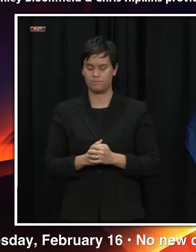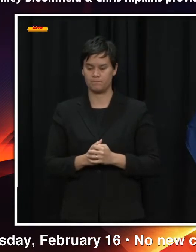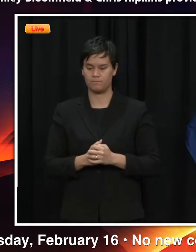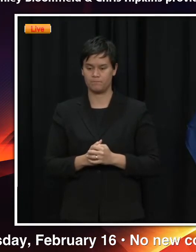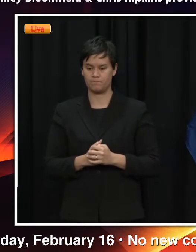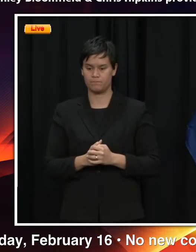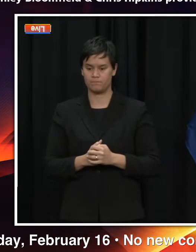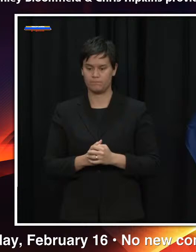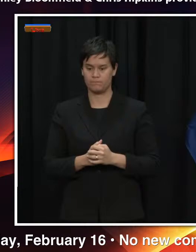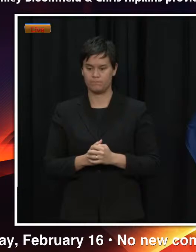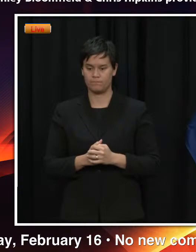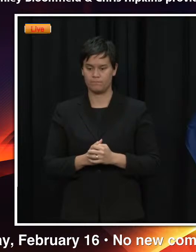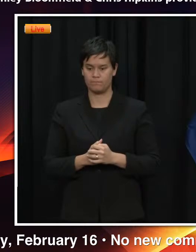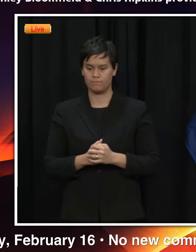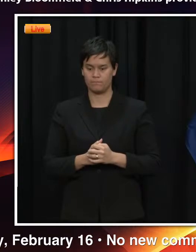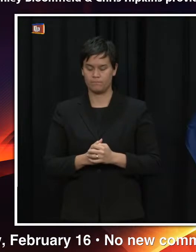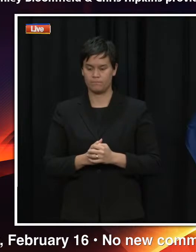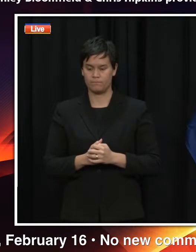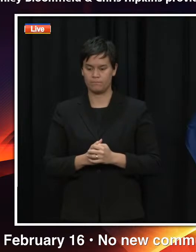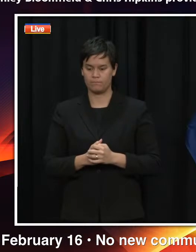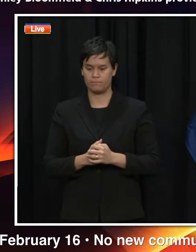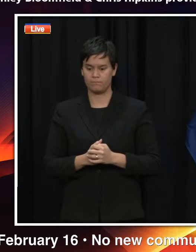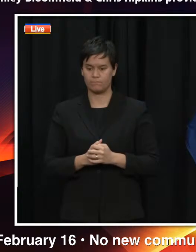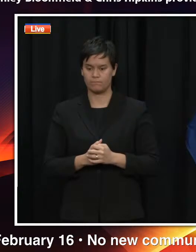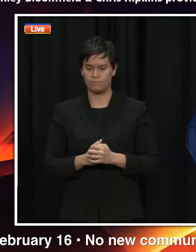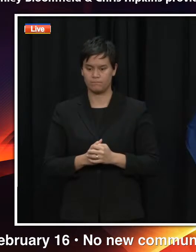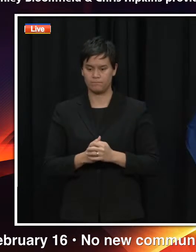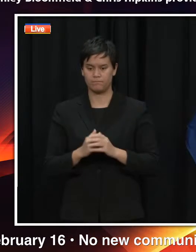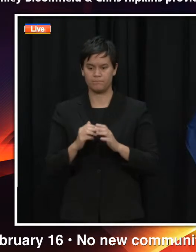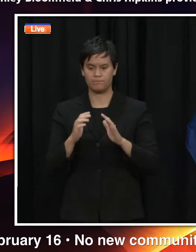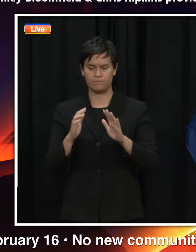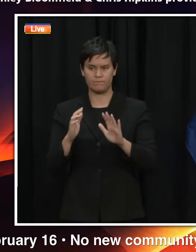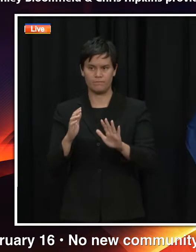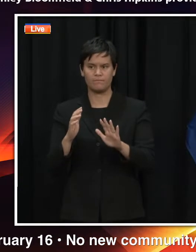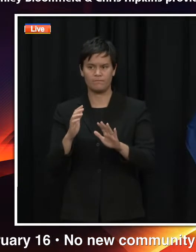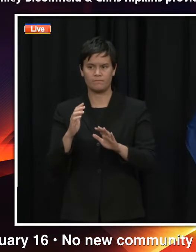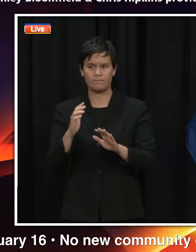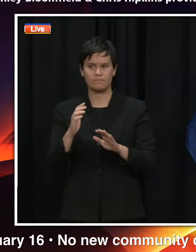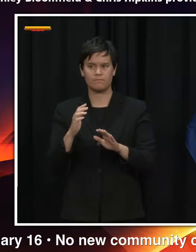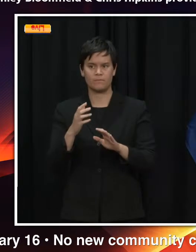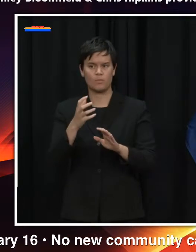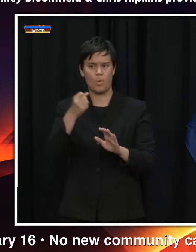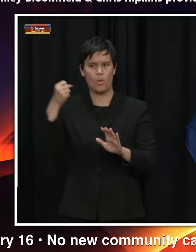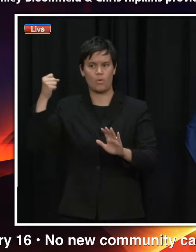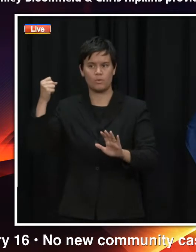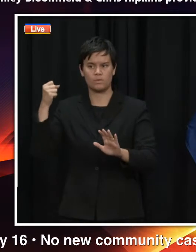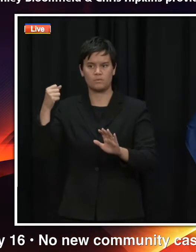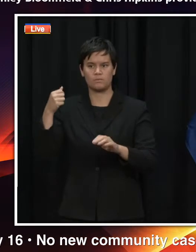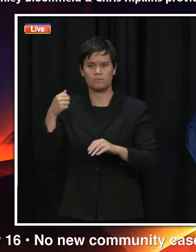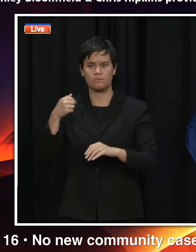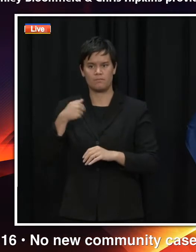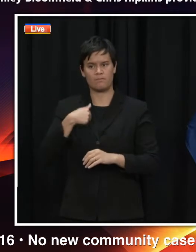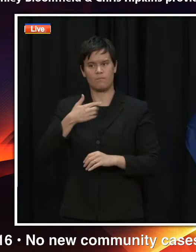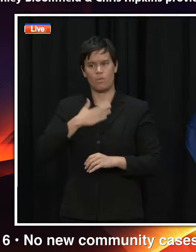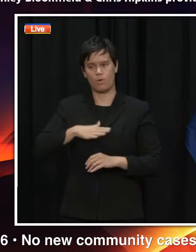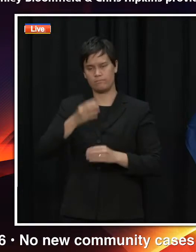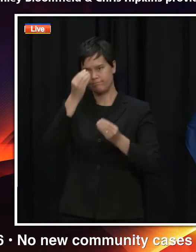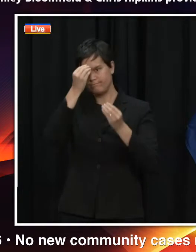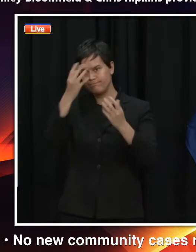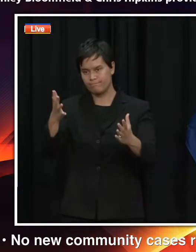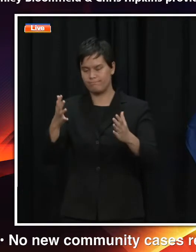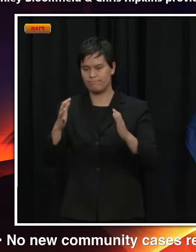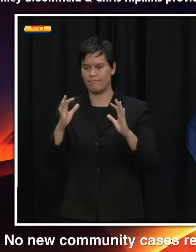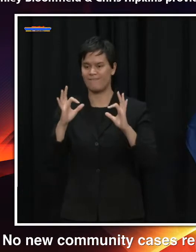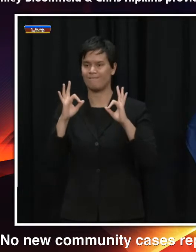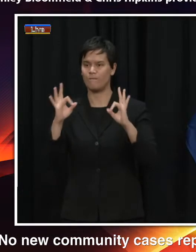hours. Before I move to the Auckland February cases, I do not want to note that we are also formally recording